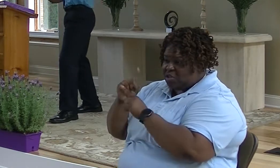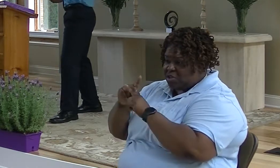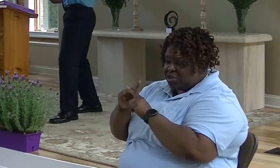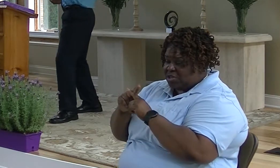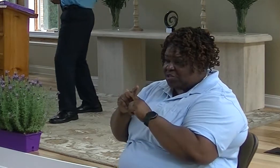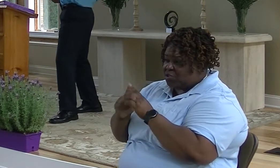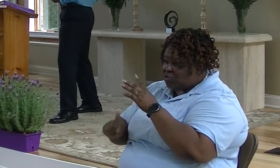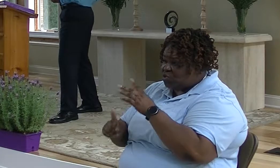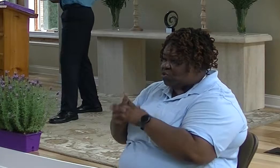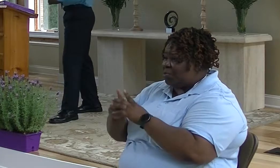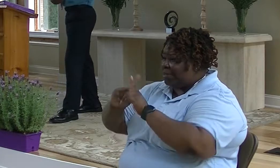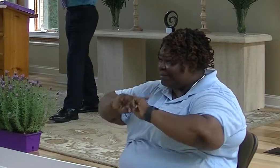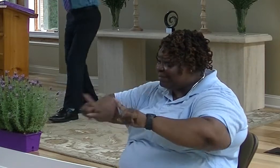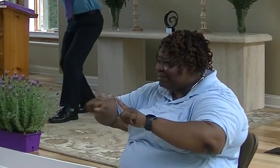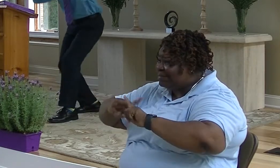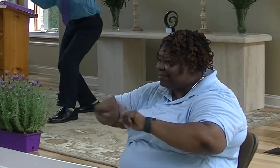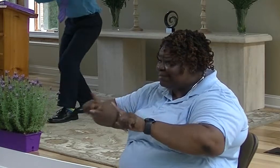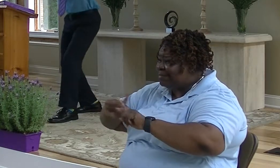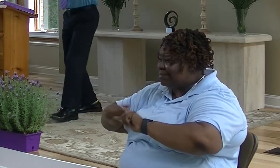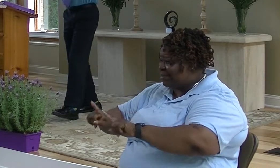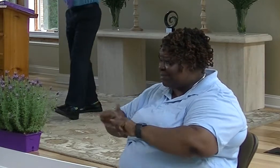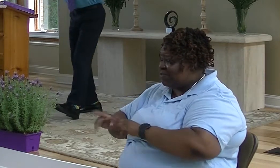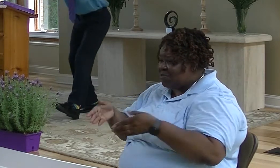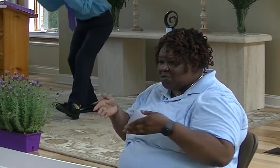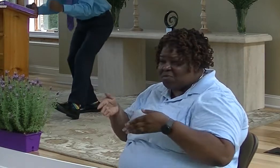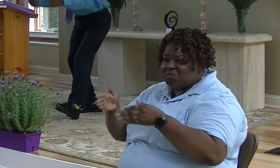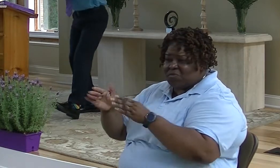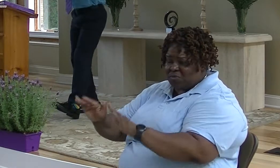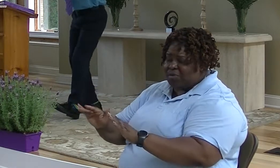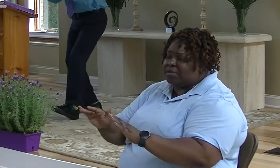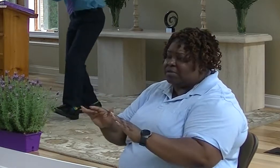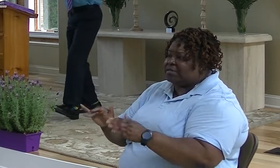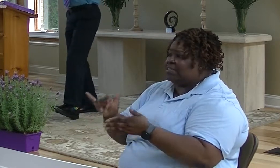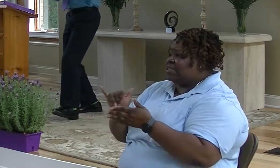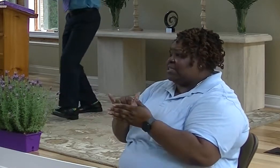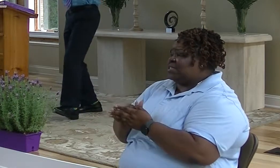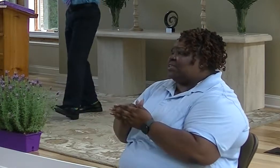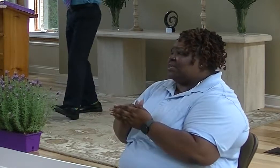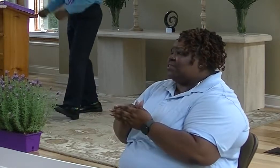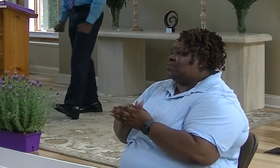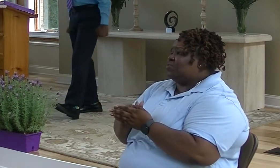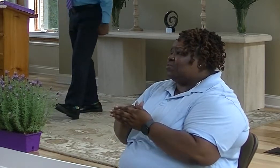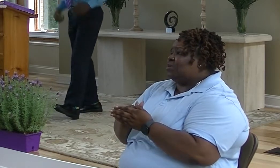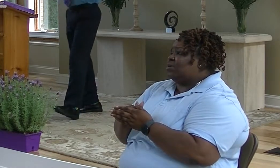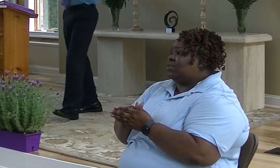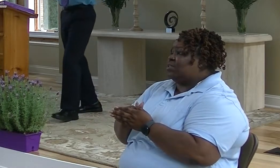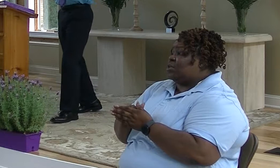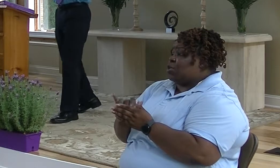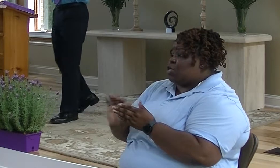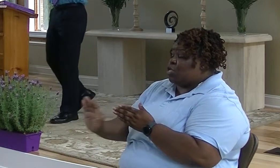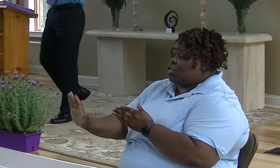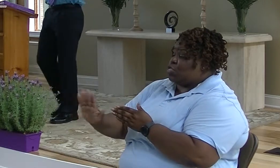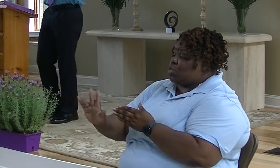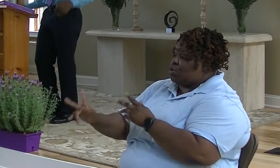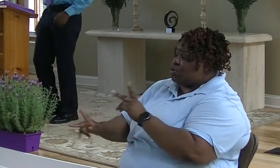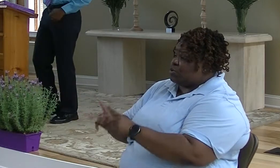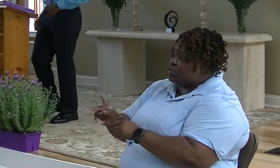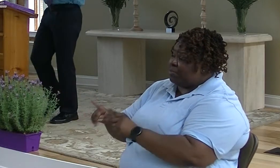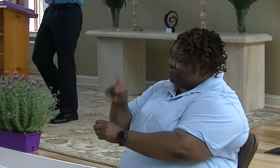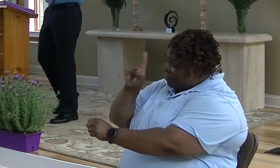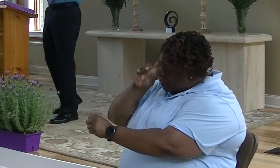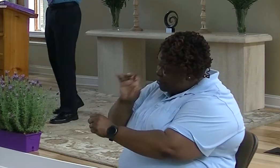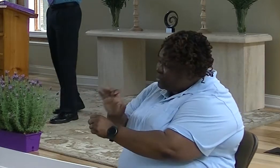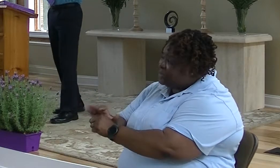showing up in infinite combinations. That is what the entirety of the Vulcan people rest their philosophy